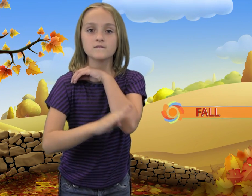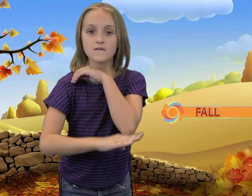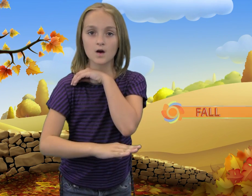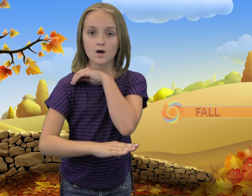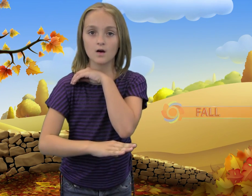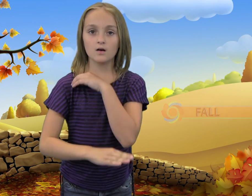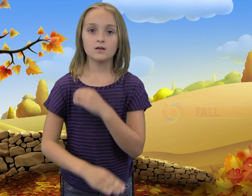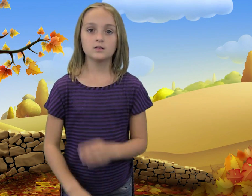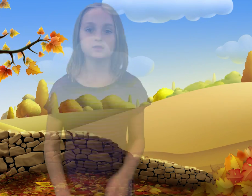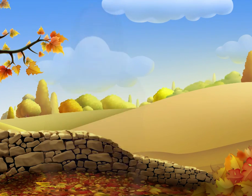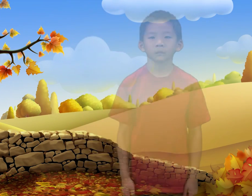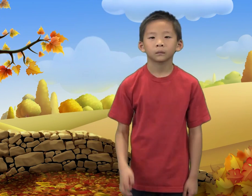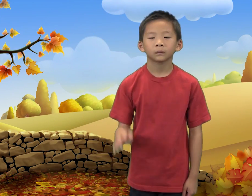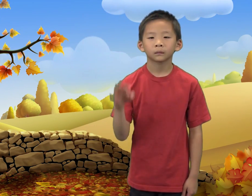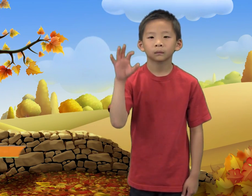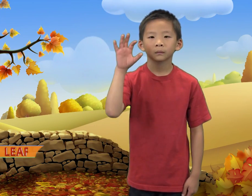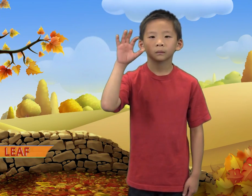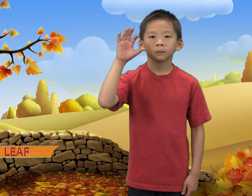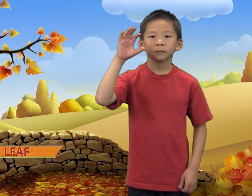Fall.